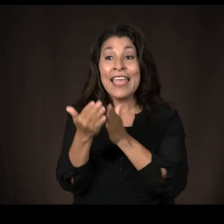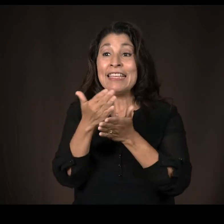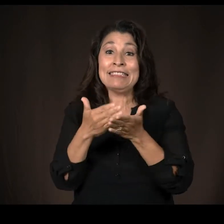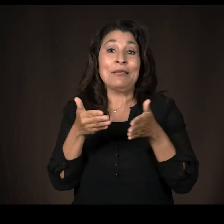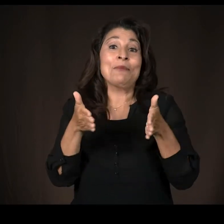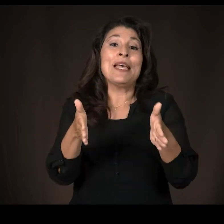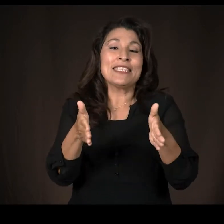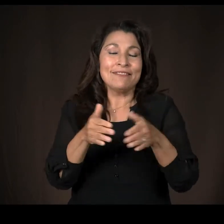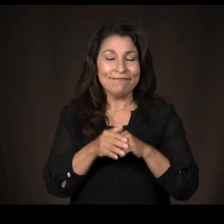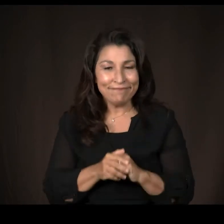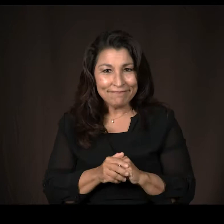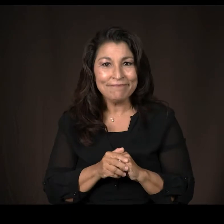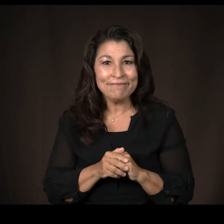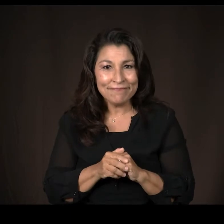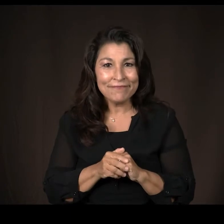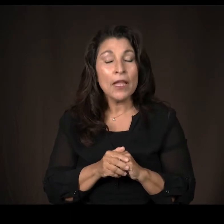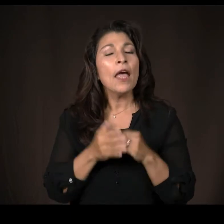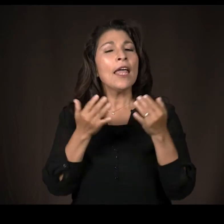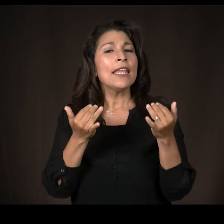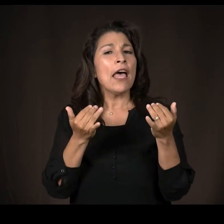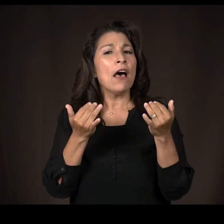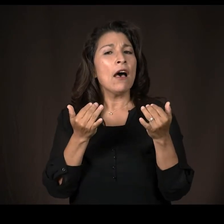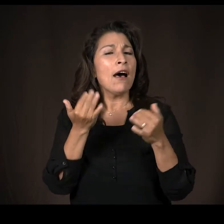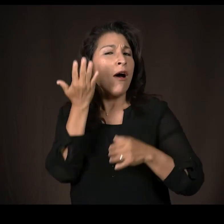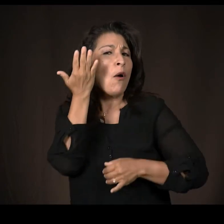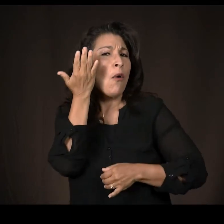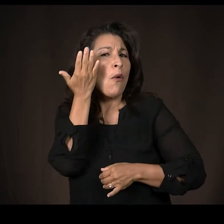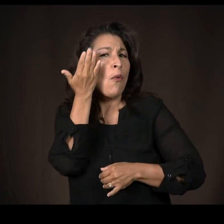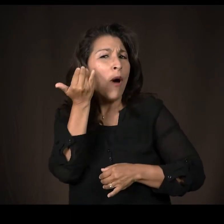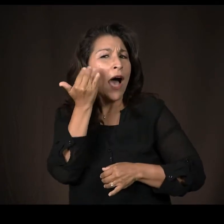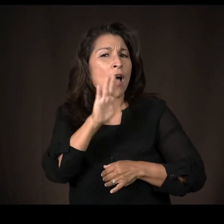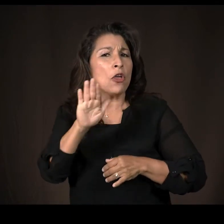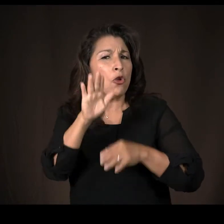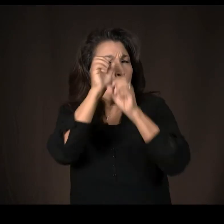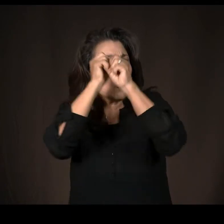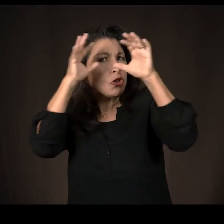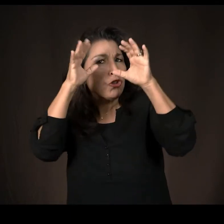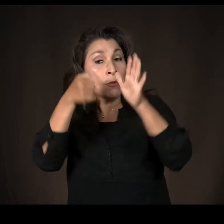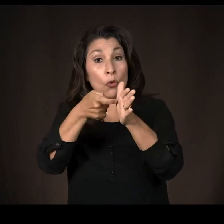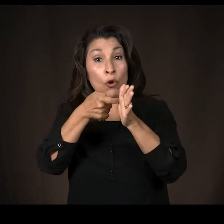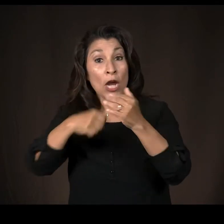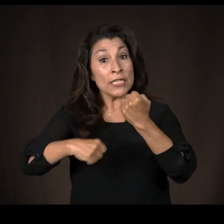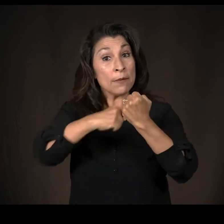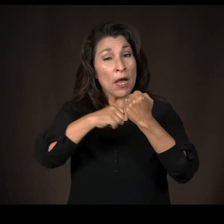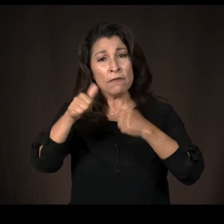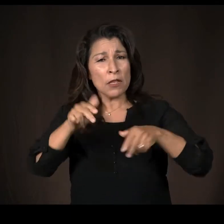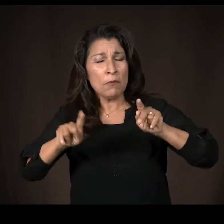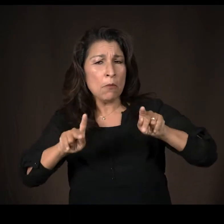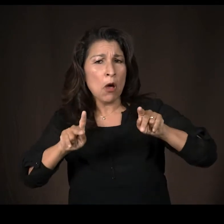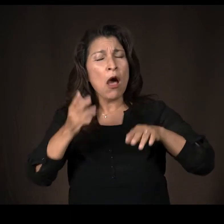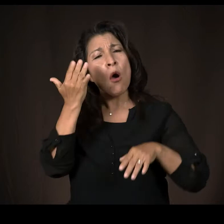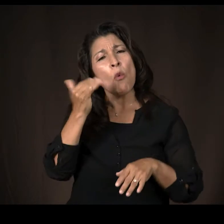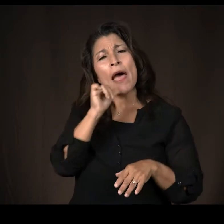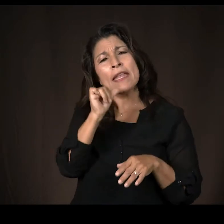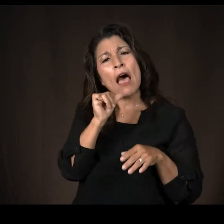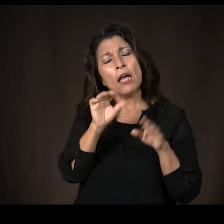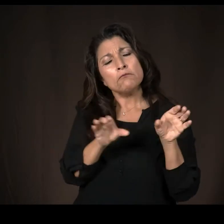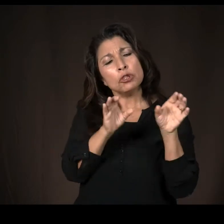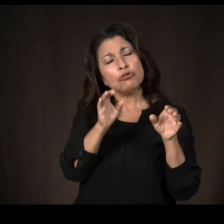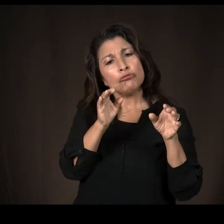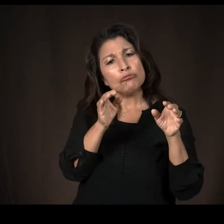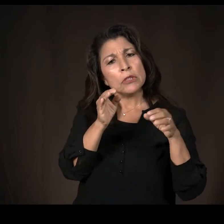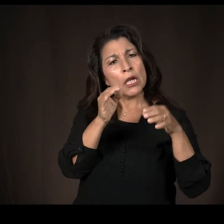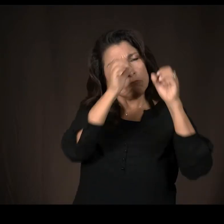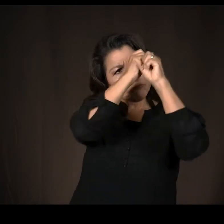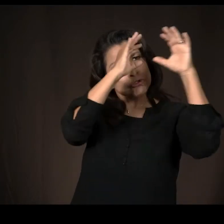talents in some capacity. Now, why will your dream require support from other people? Why can't you just do it by